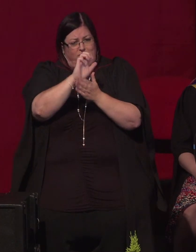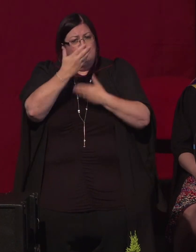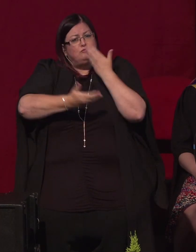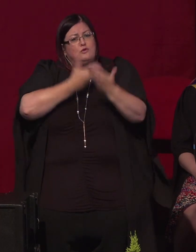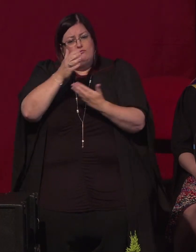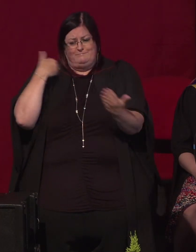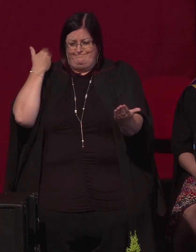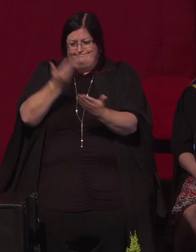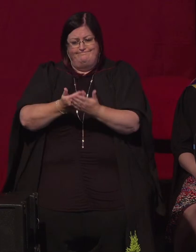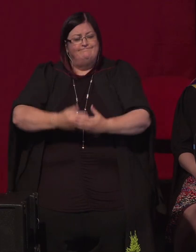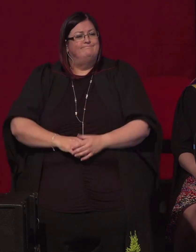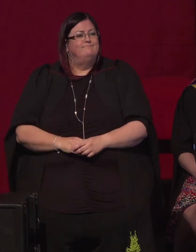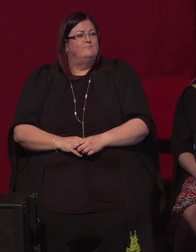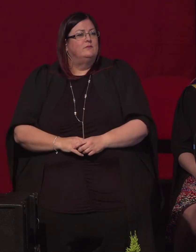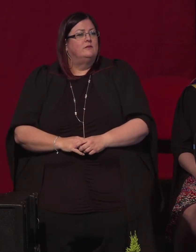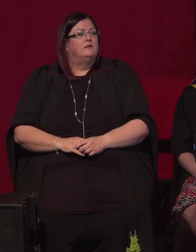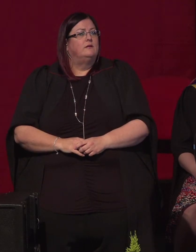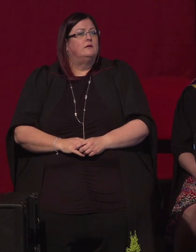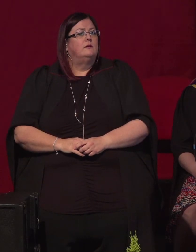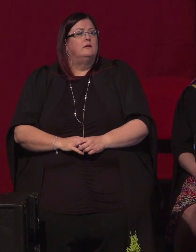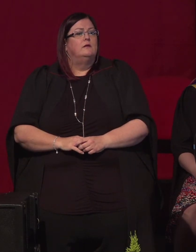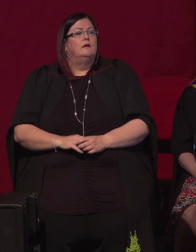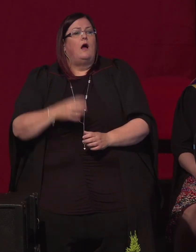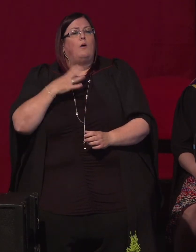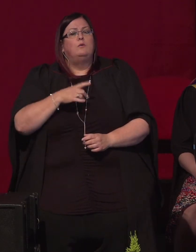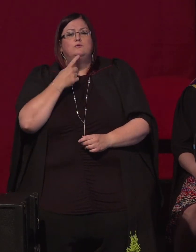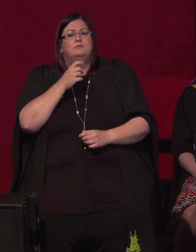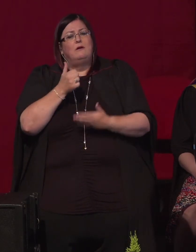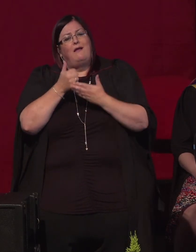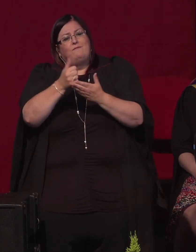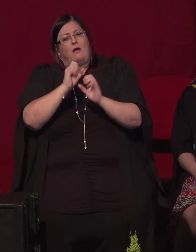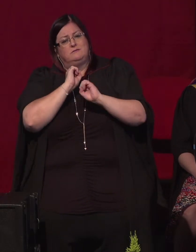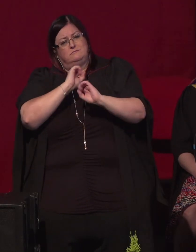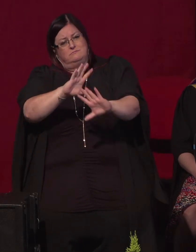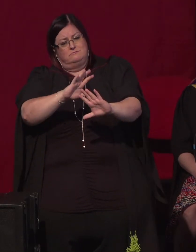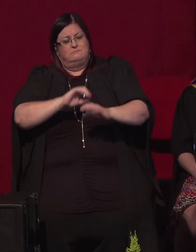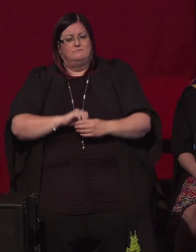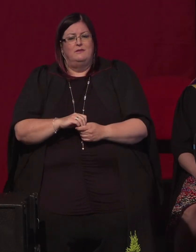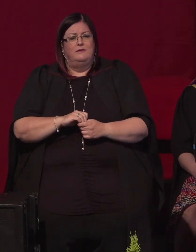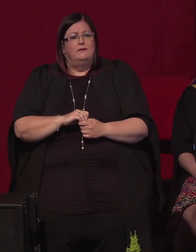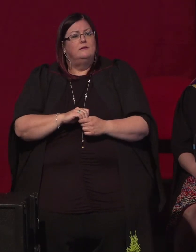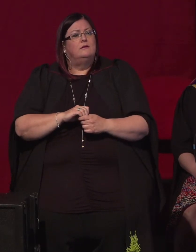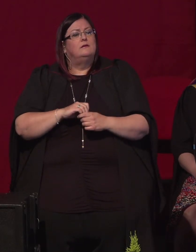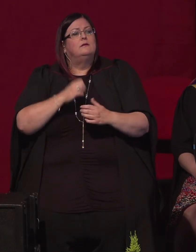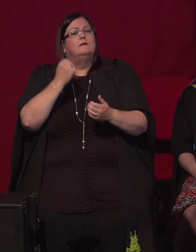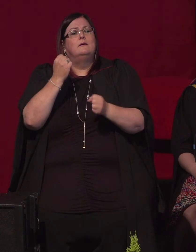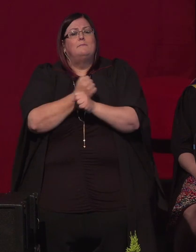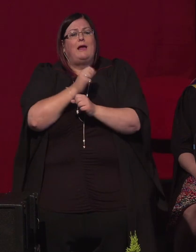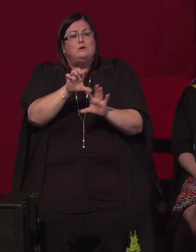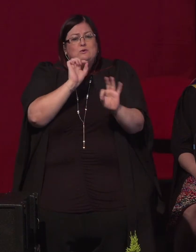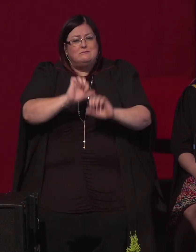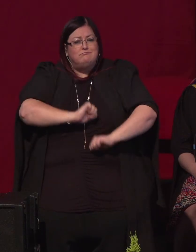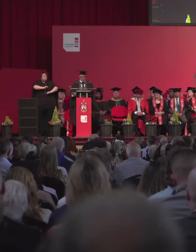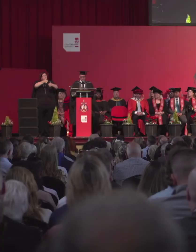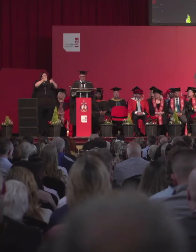far. If I can offer a few words of advice: make good